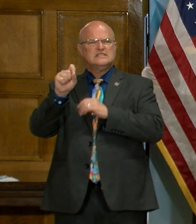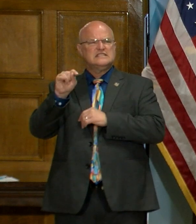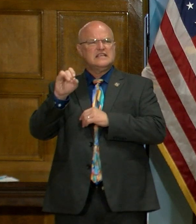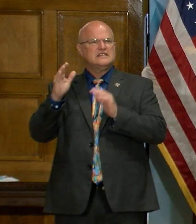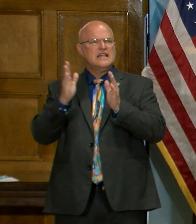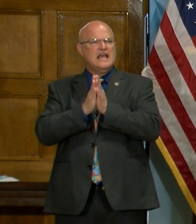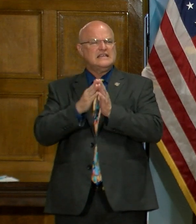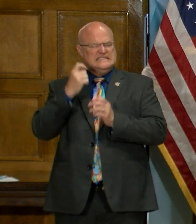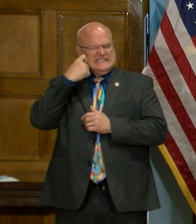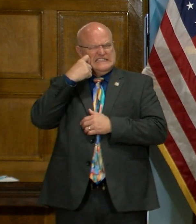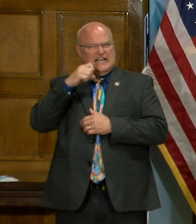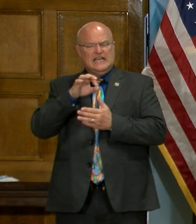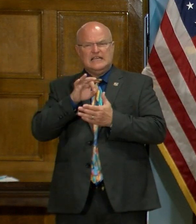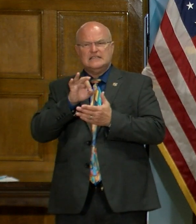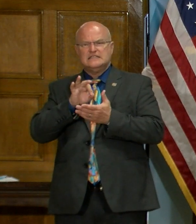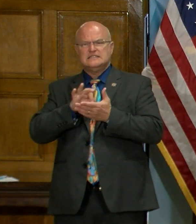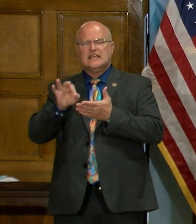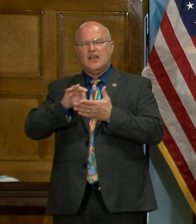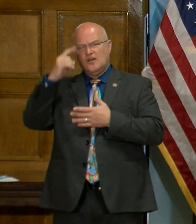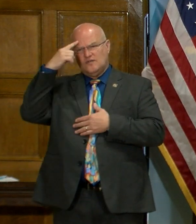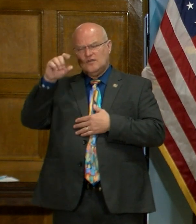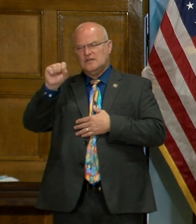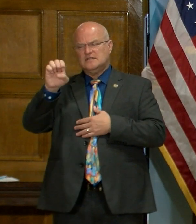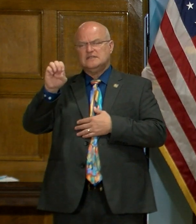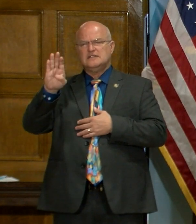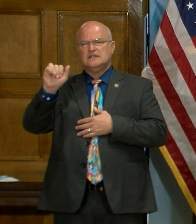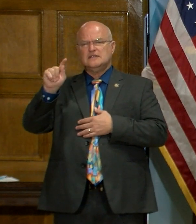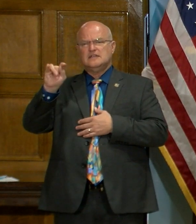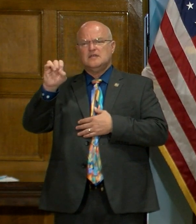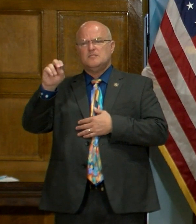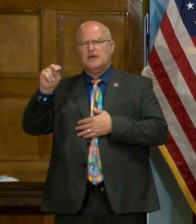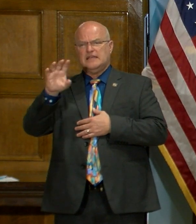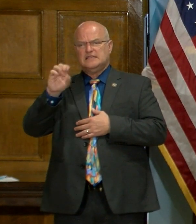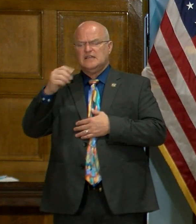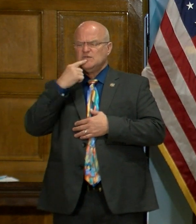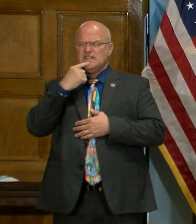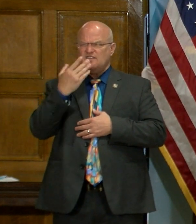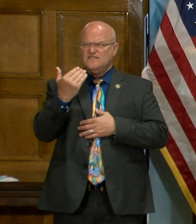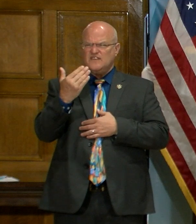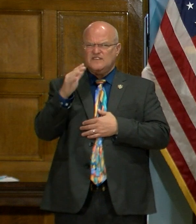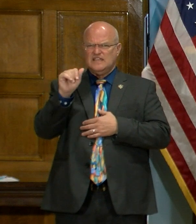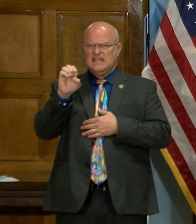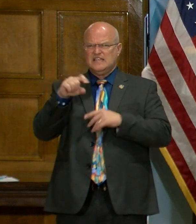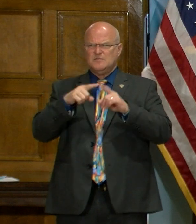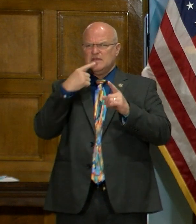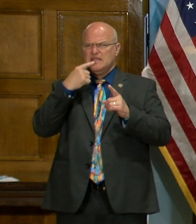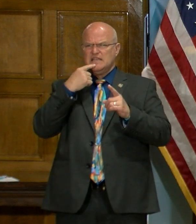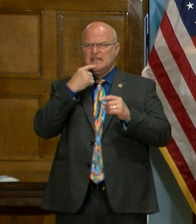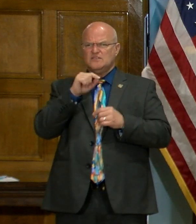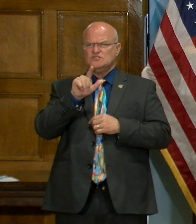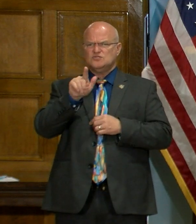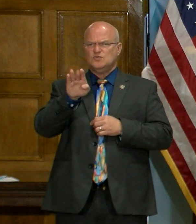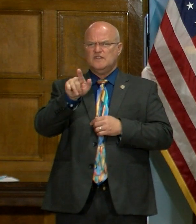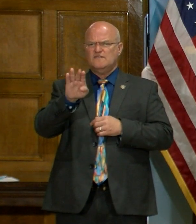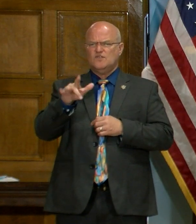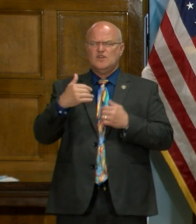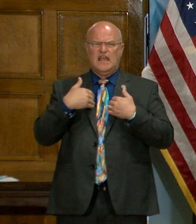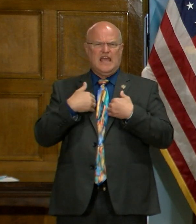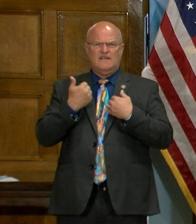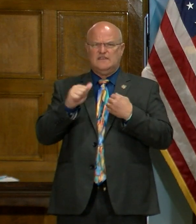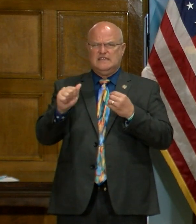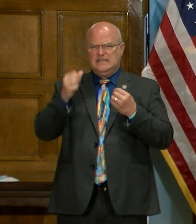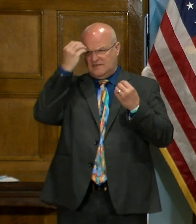latest count of cases for Sebastian County. On a state level, we were told 15 cases, but local officials are telling them 24. Do you